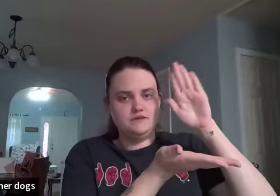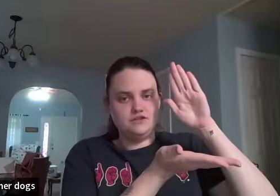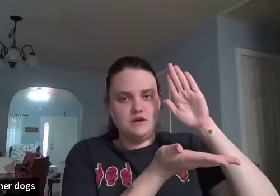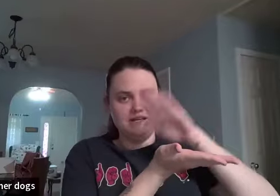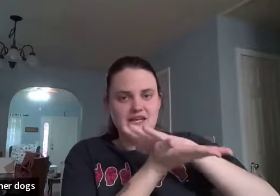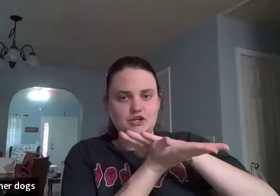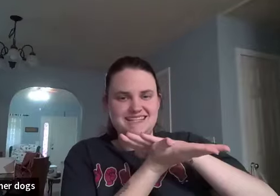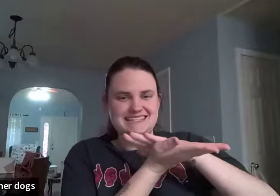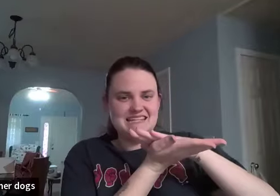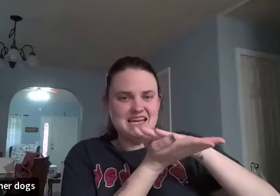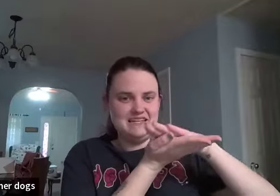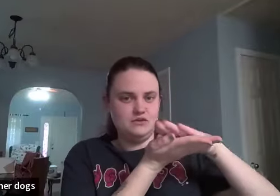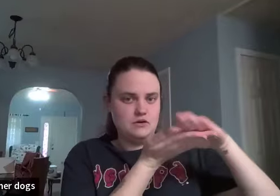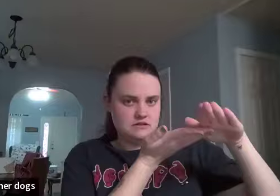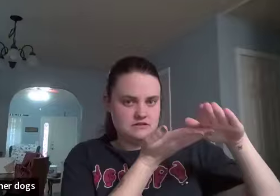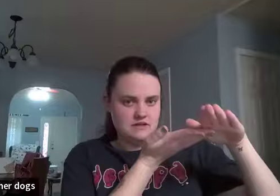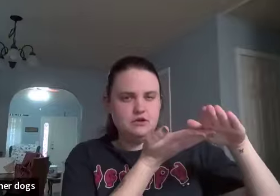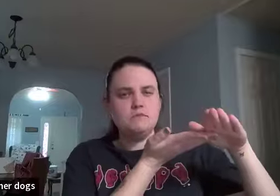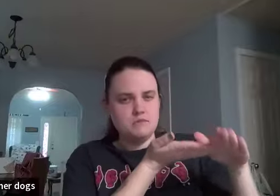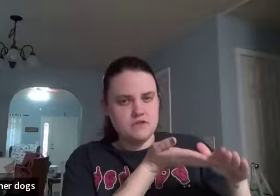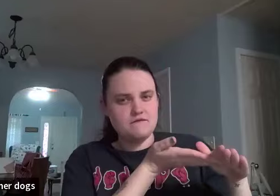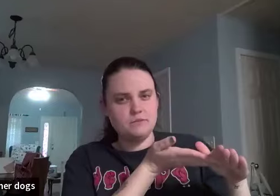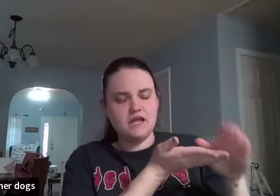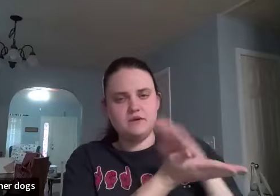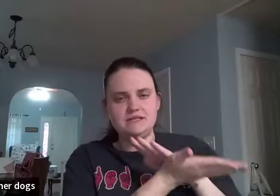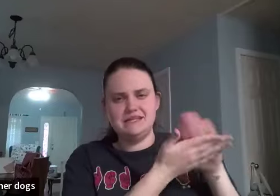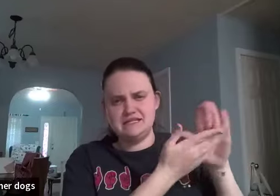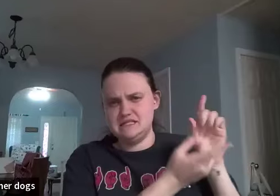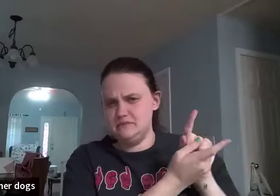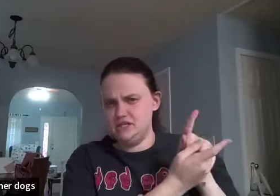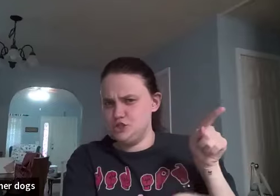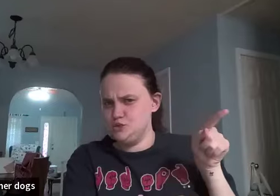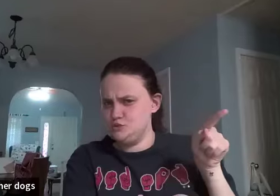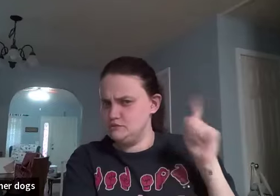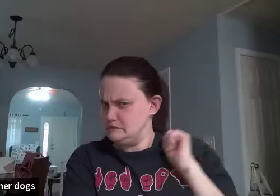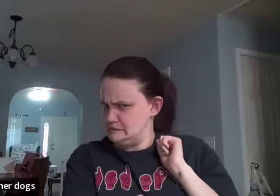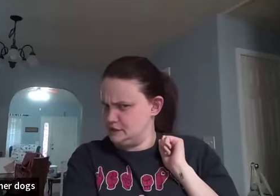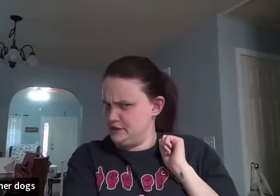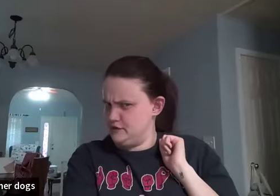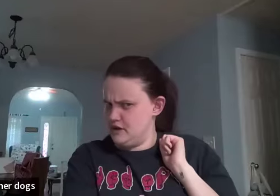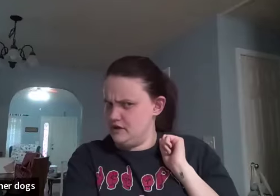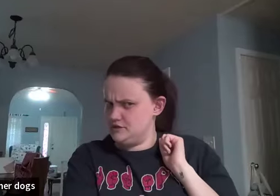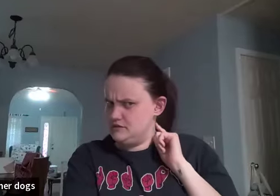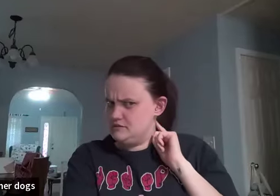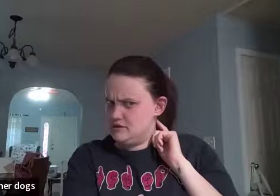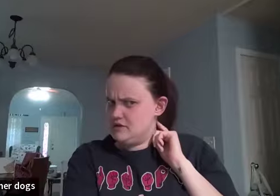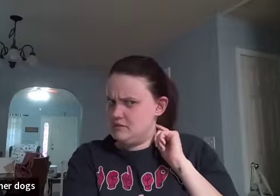have your dominant and you're going to slide it across. If you remember that from when I think we did nice to meet you. Did we do that actually? Now I'm thinking